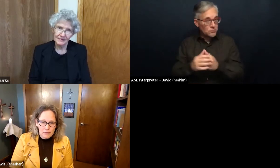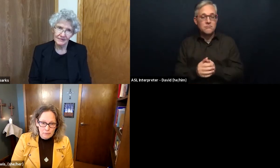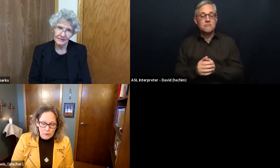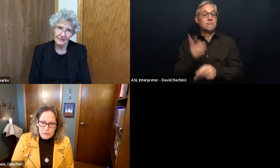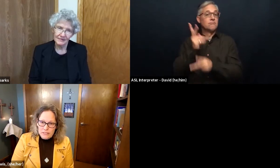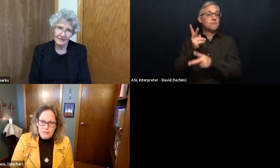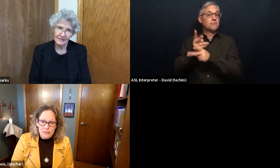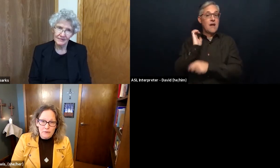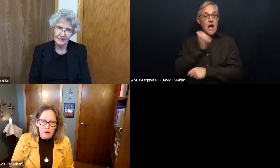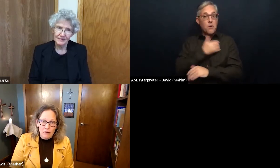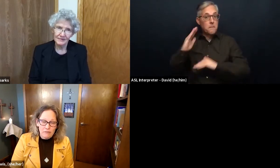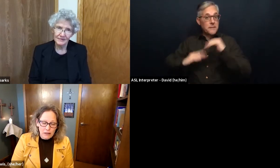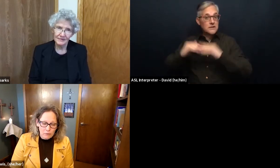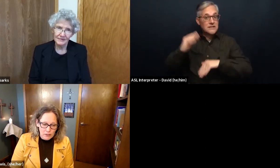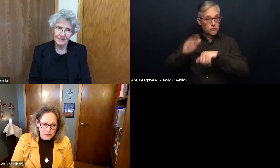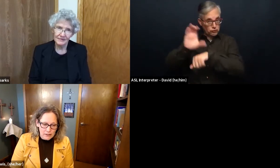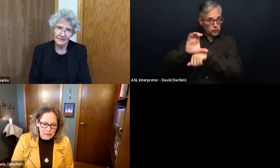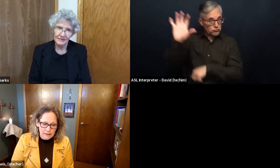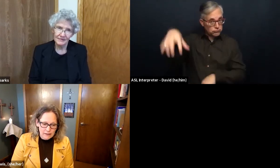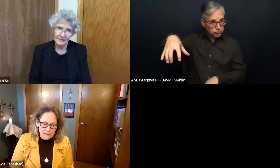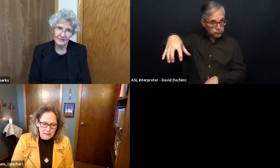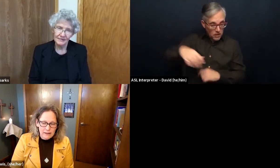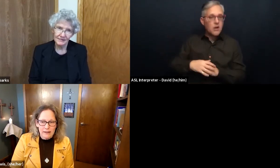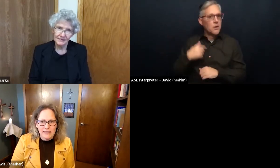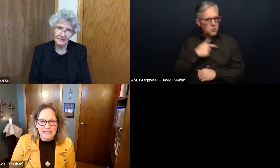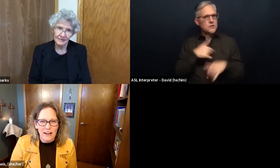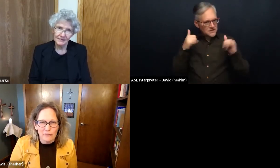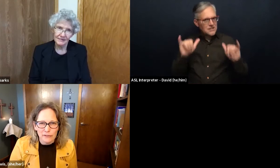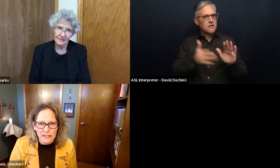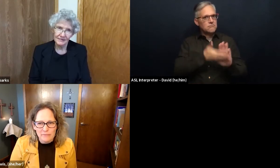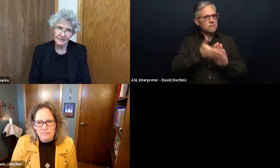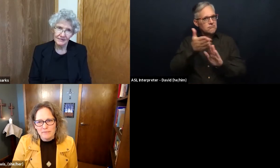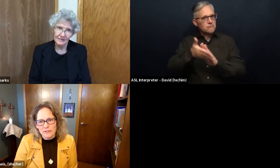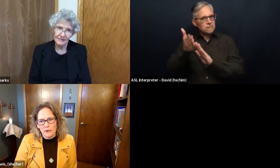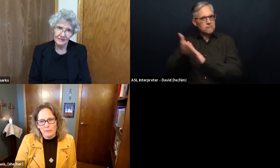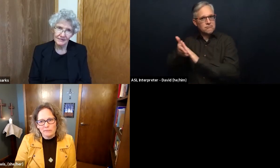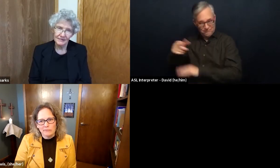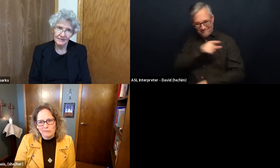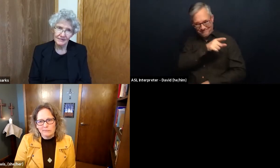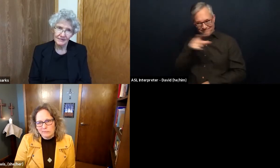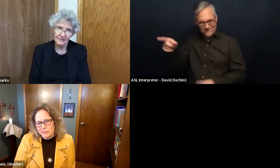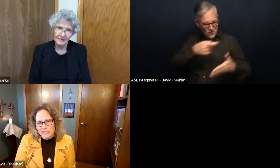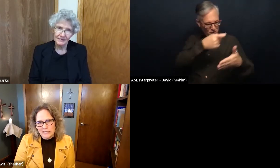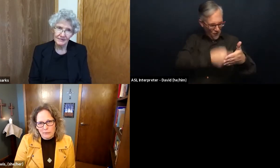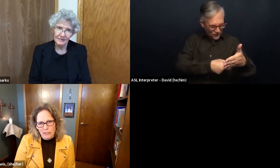We're still doing all of that work. And that's not free. So we need some money.